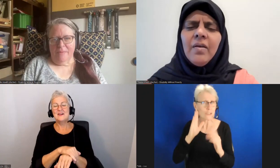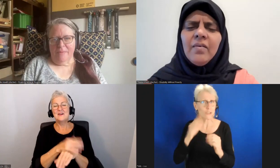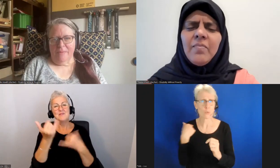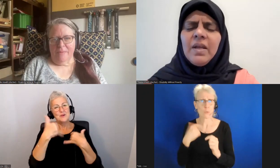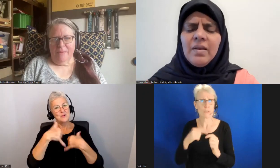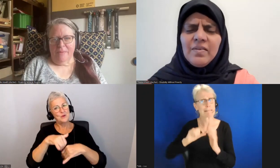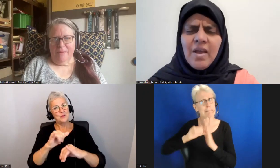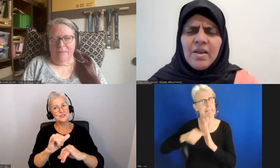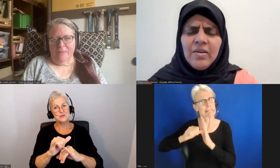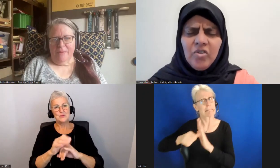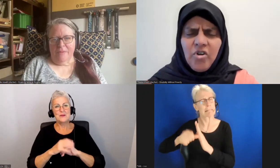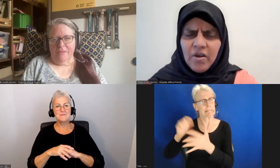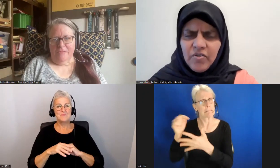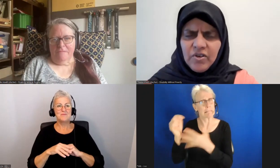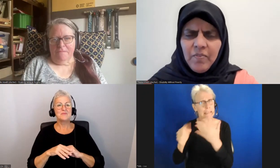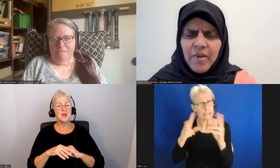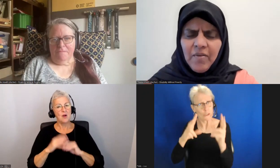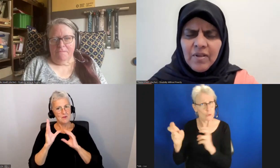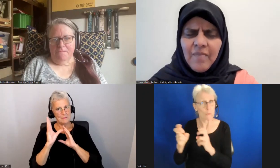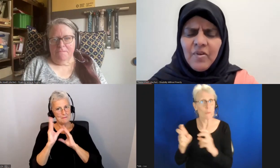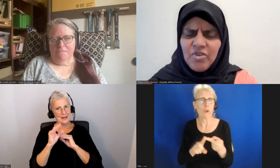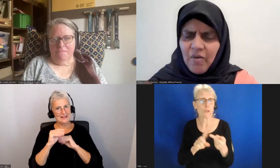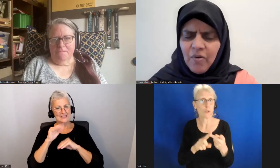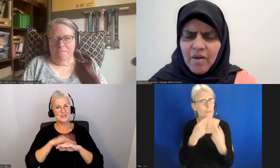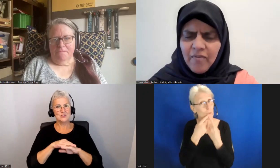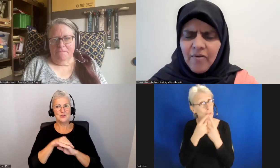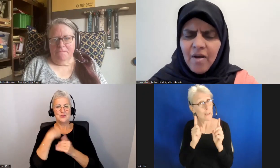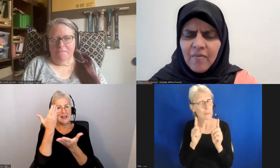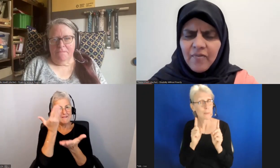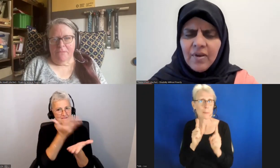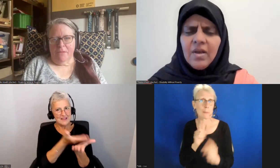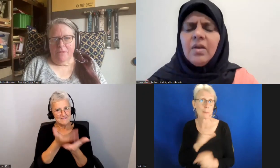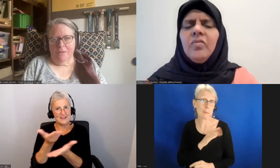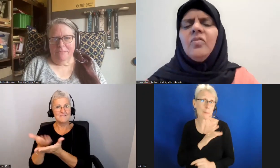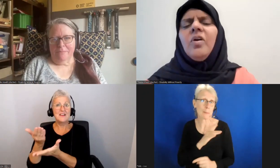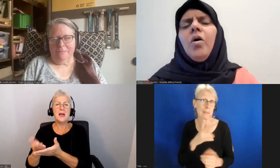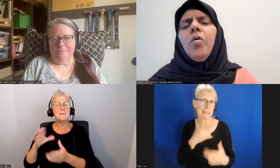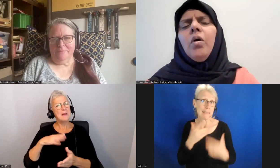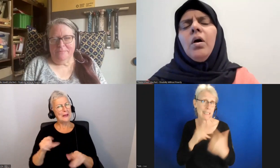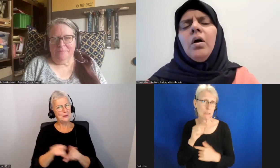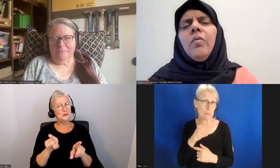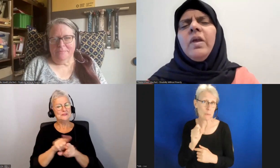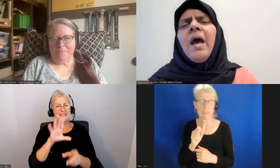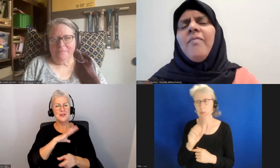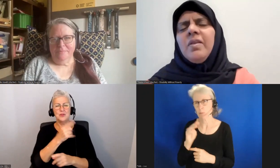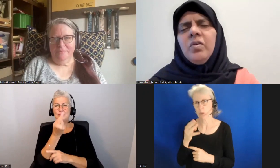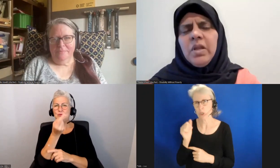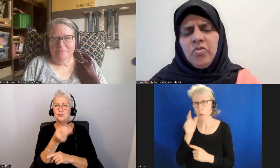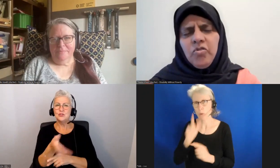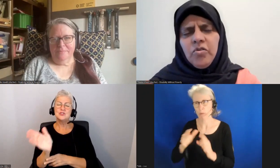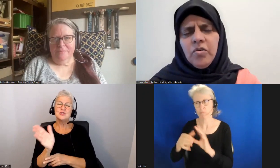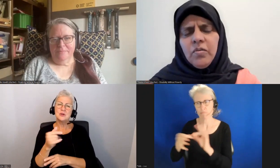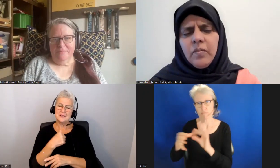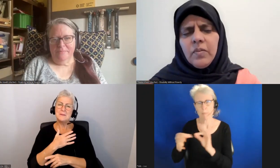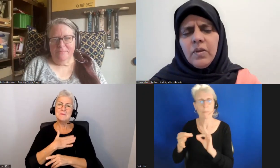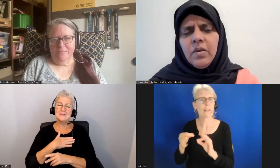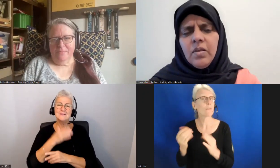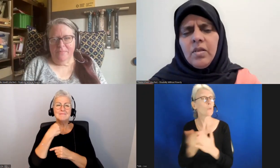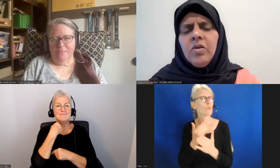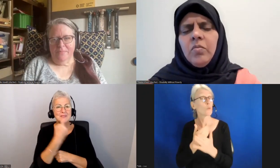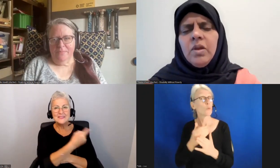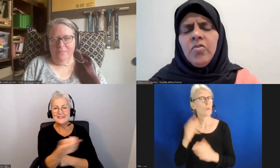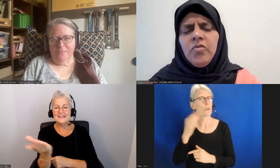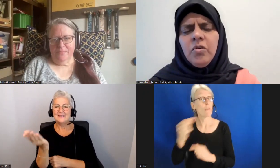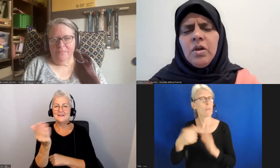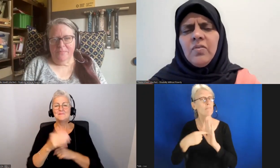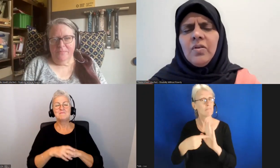have something exciting to talk to you about that Michelle will cover off. So we have a new minister.